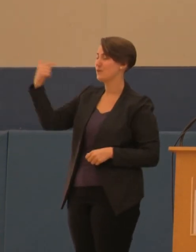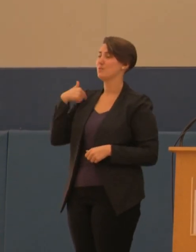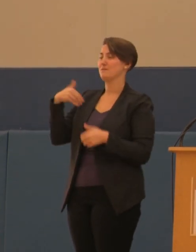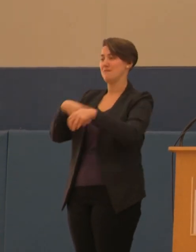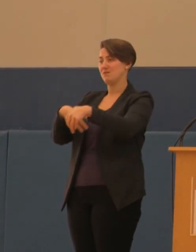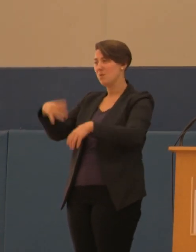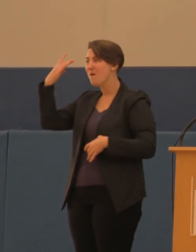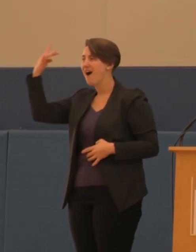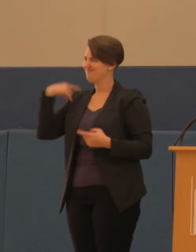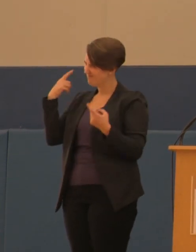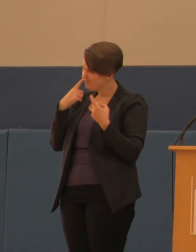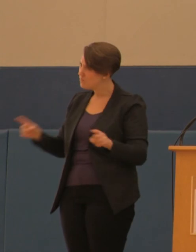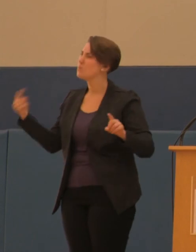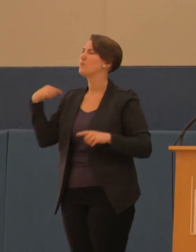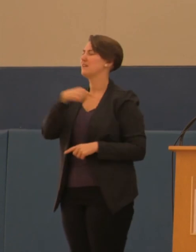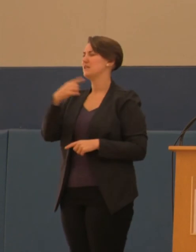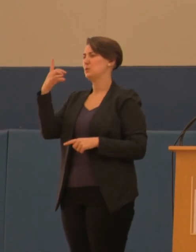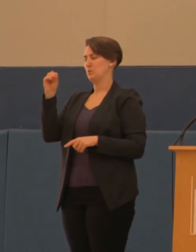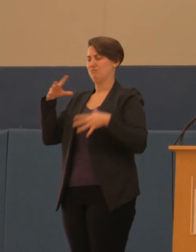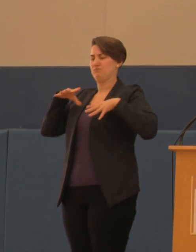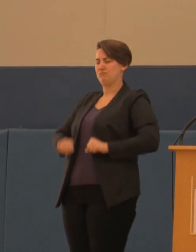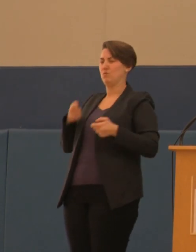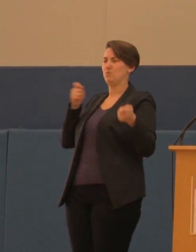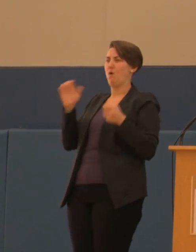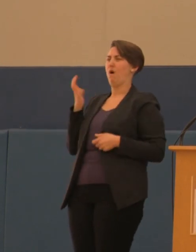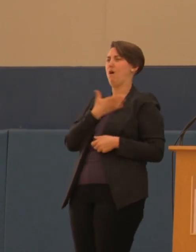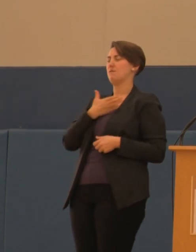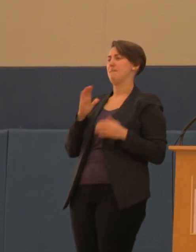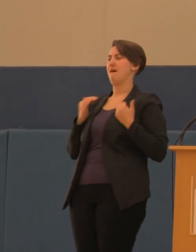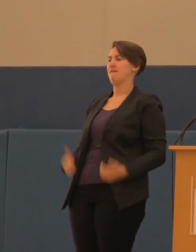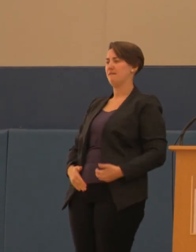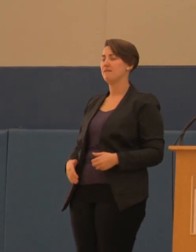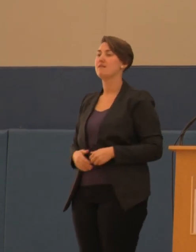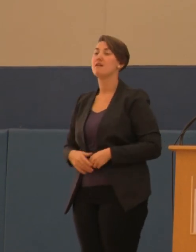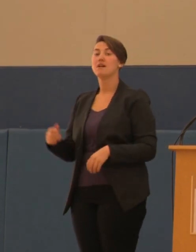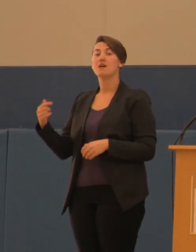that we do have sovereignty over our bodies.